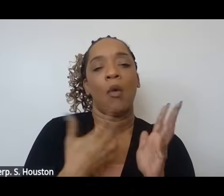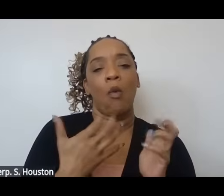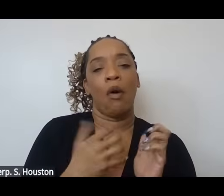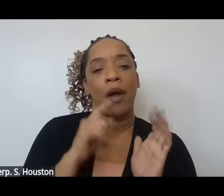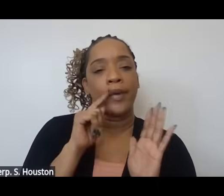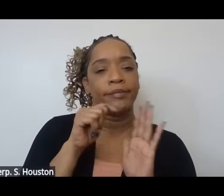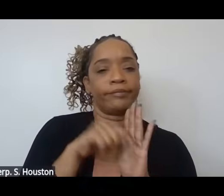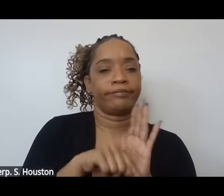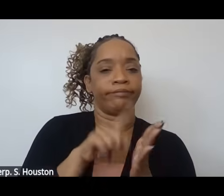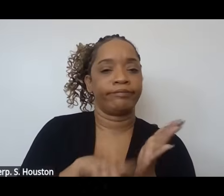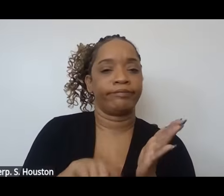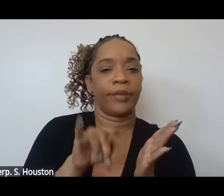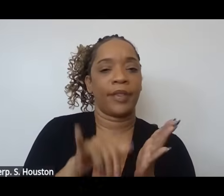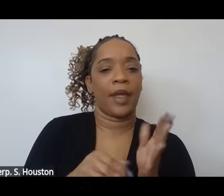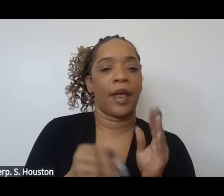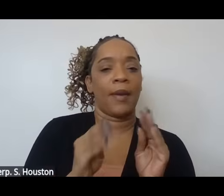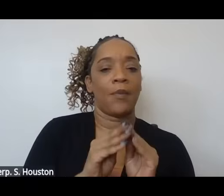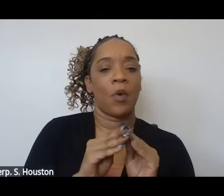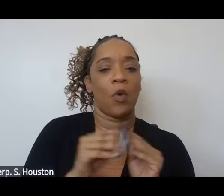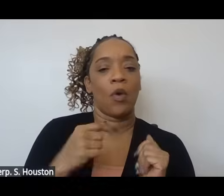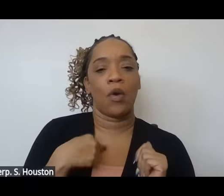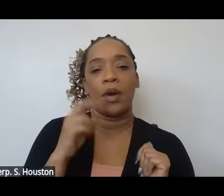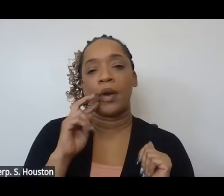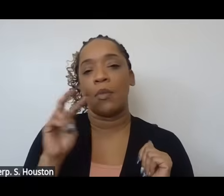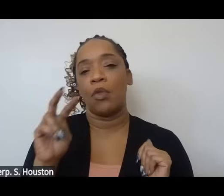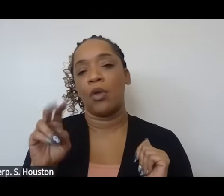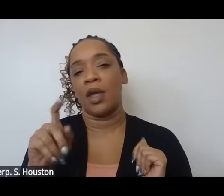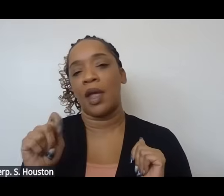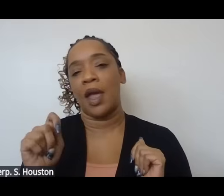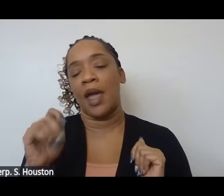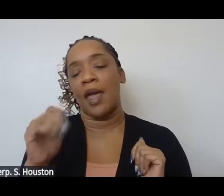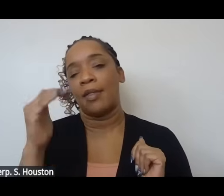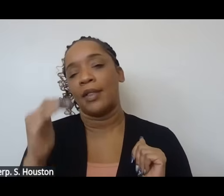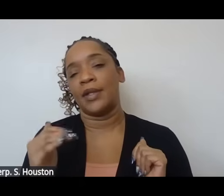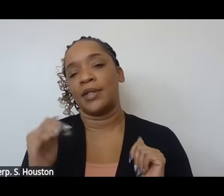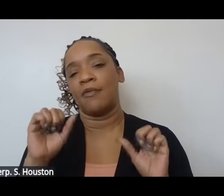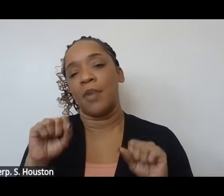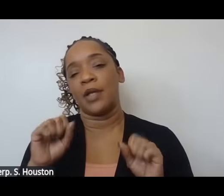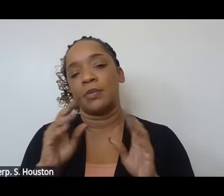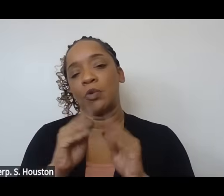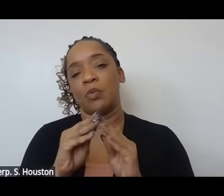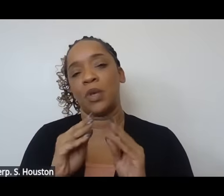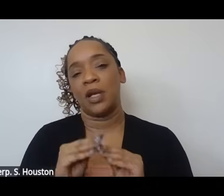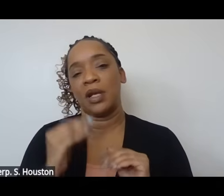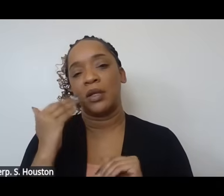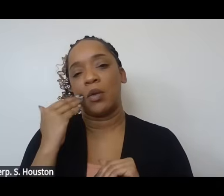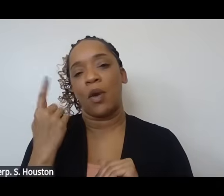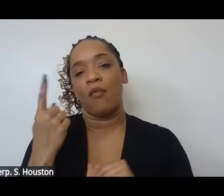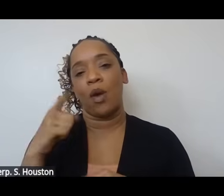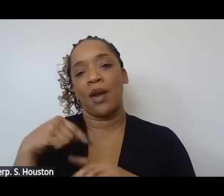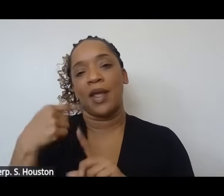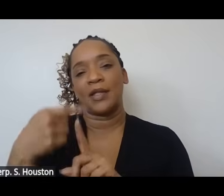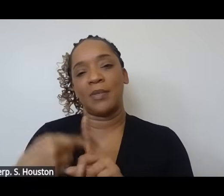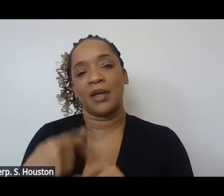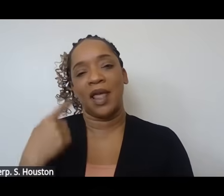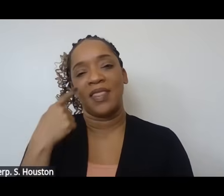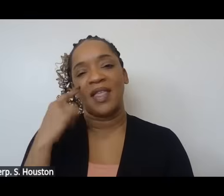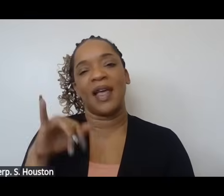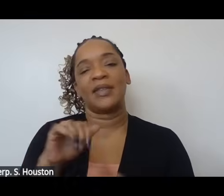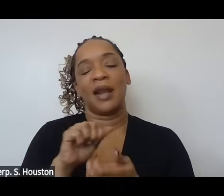maybe I'm looking at our list of proposed meetings. We've got one in a month. We have That should be enough time for me to chew.